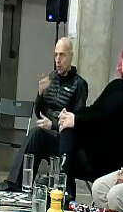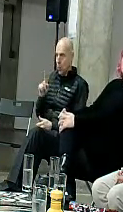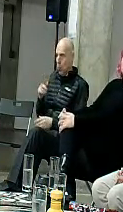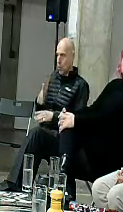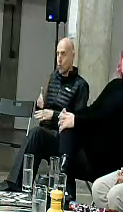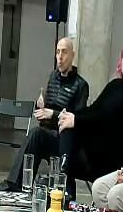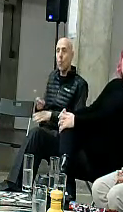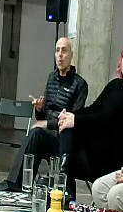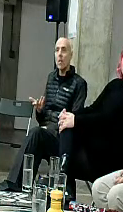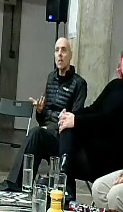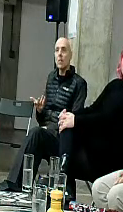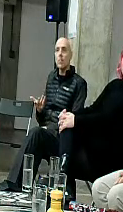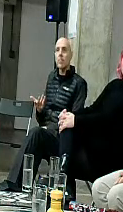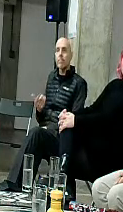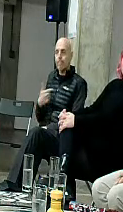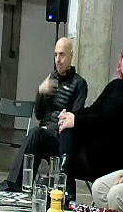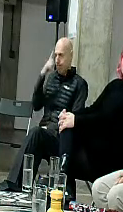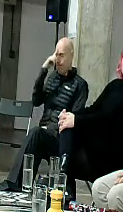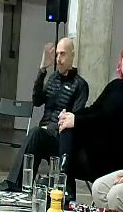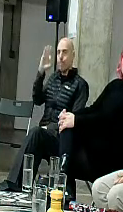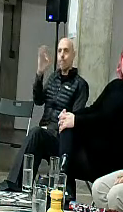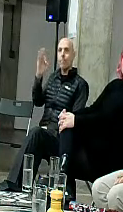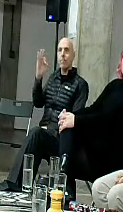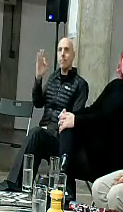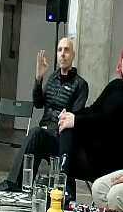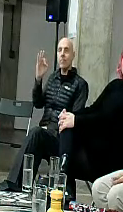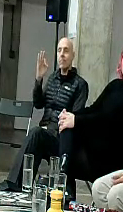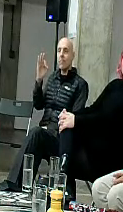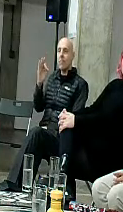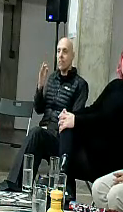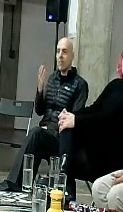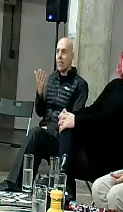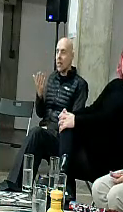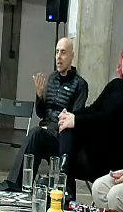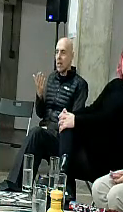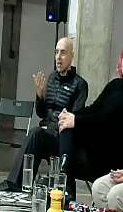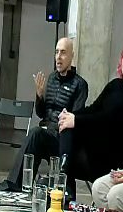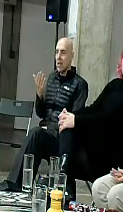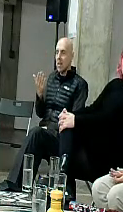do. You know, we were in the